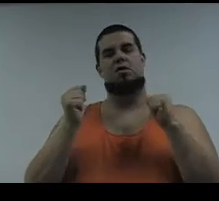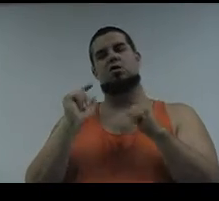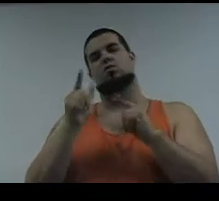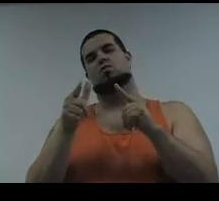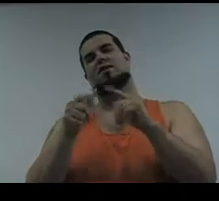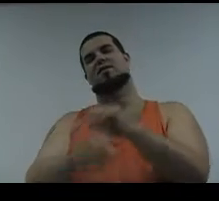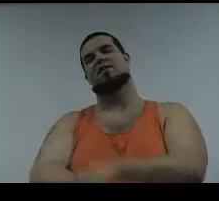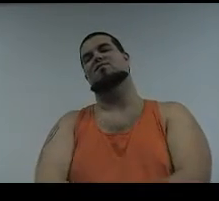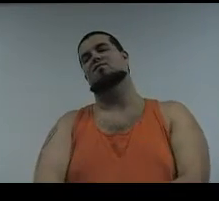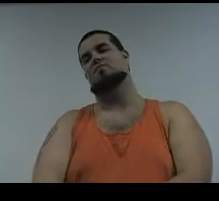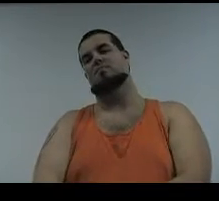So what are we going to give you?